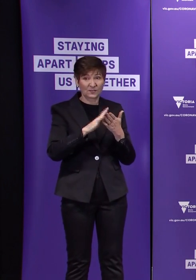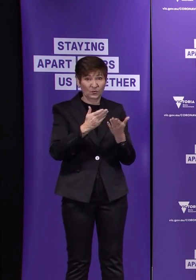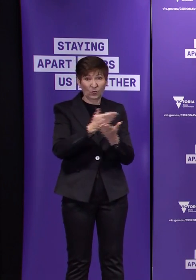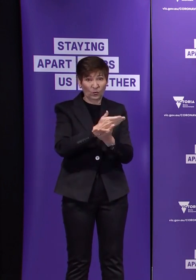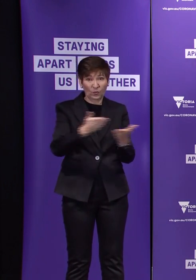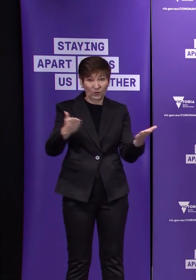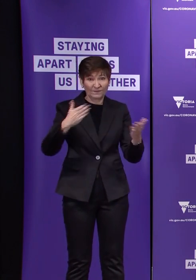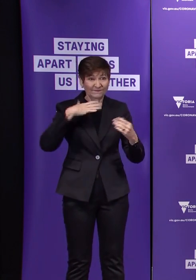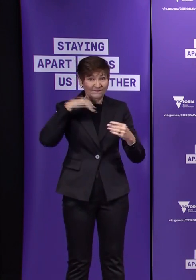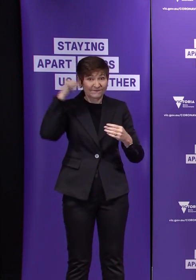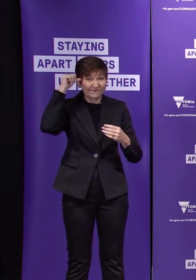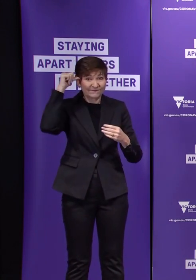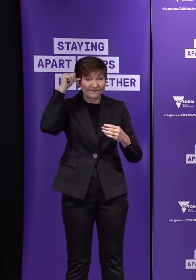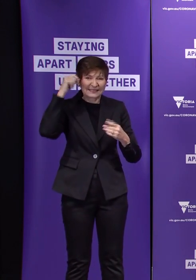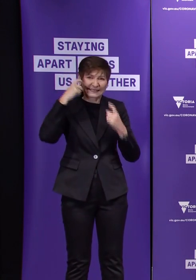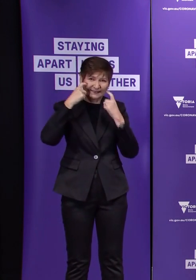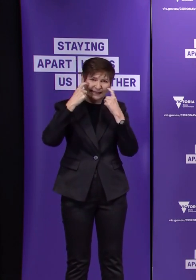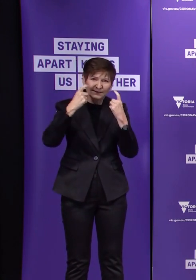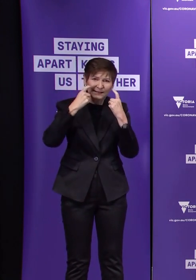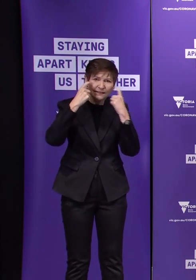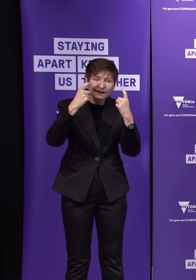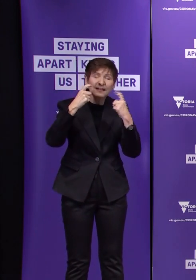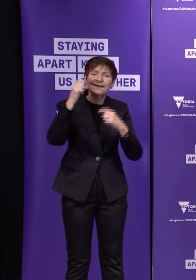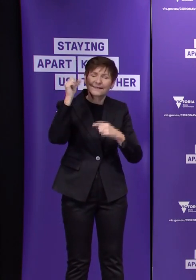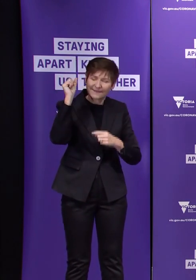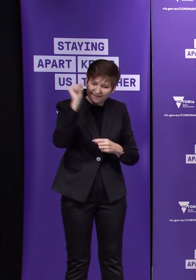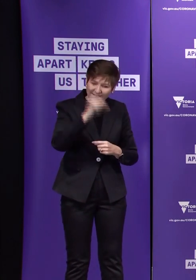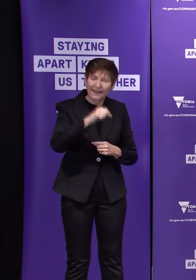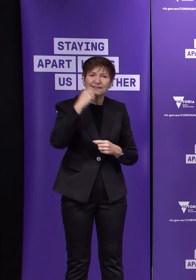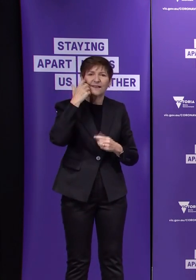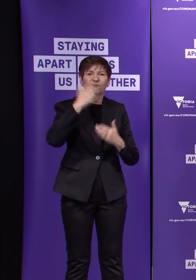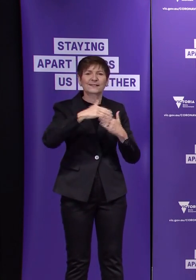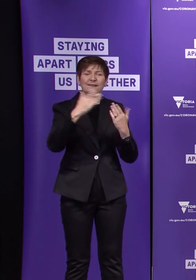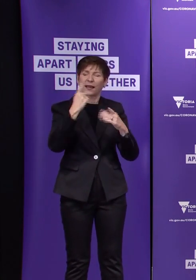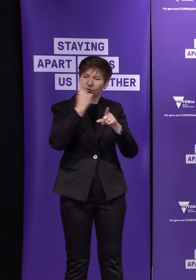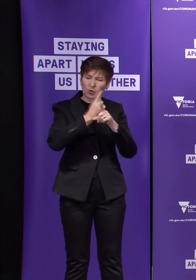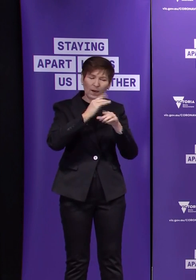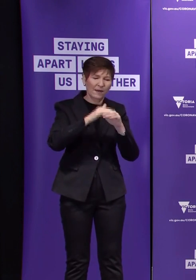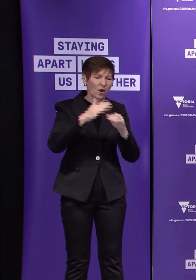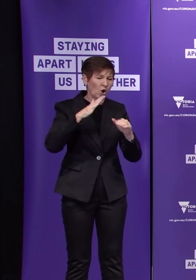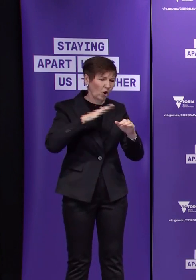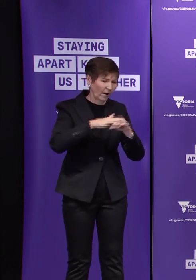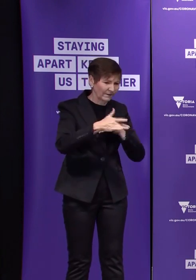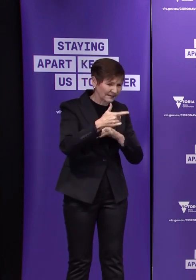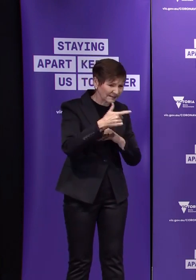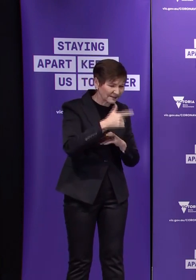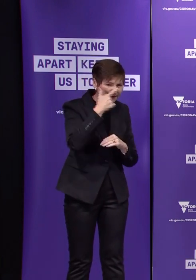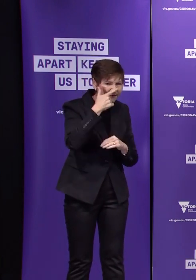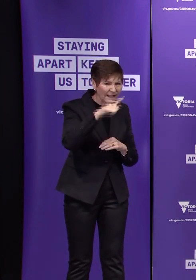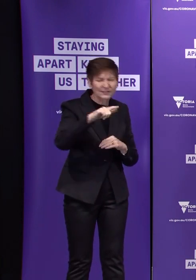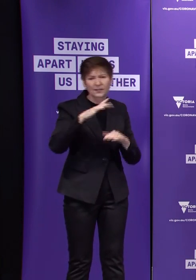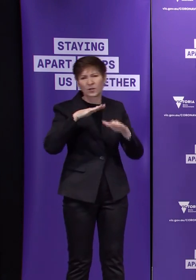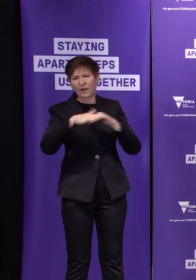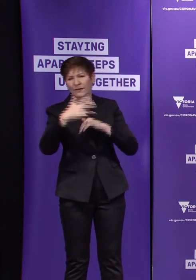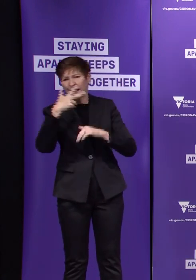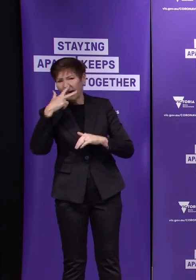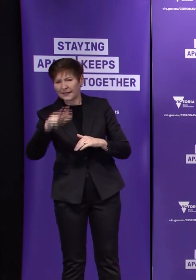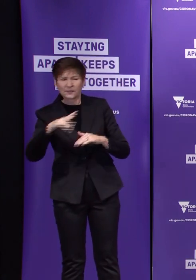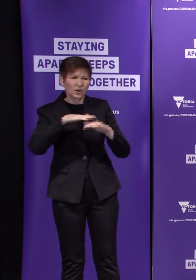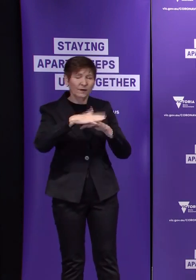it's concentrated amongst some older people, many of whom may have had a pre-existing condition, but there are otherwise healthy